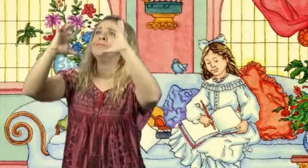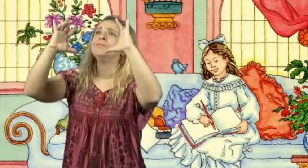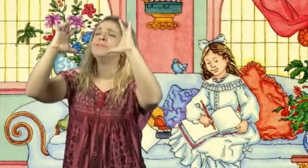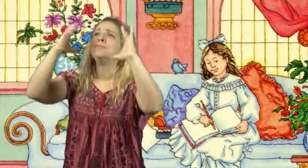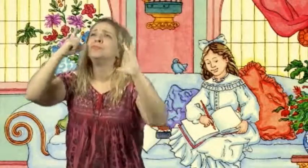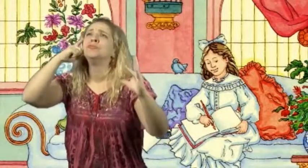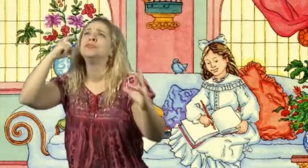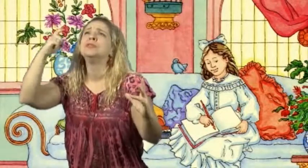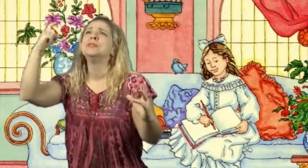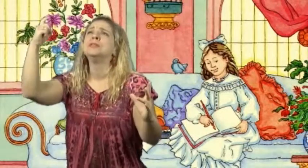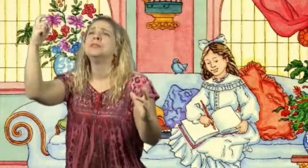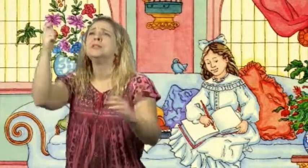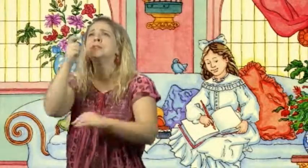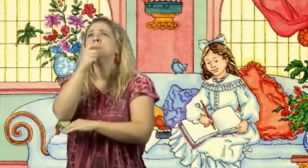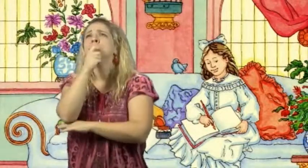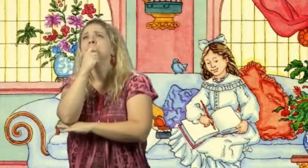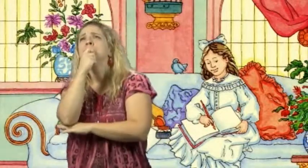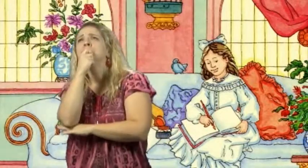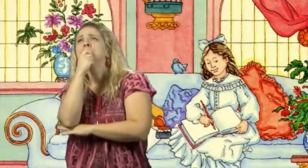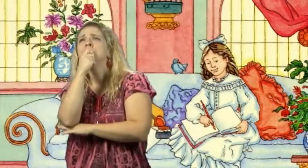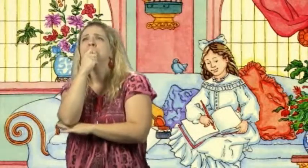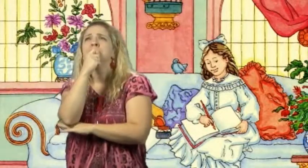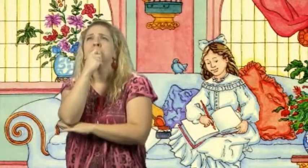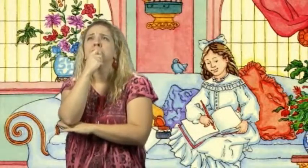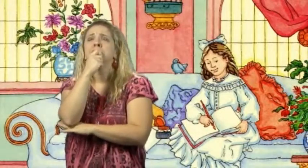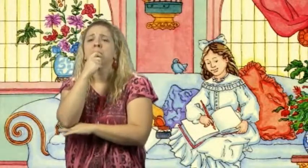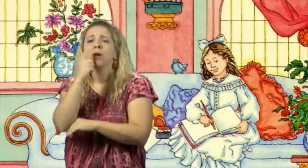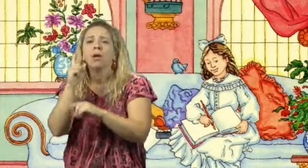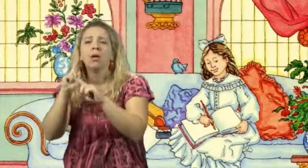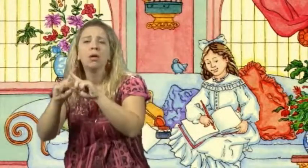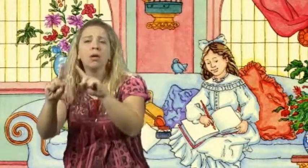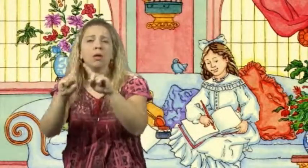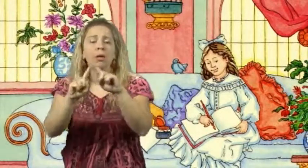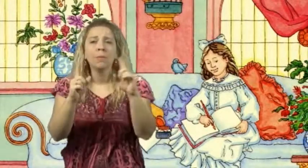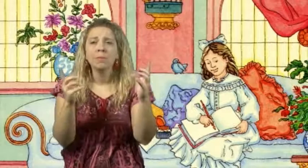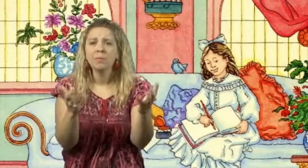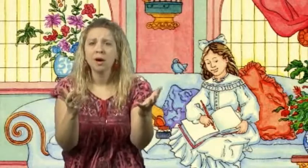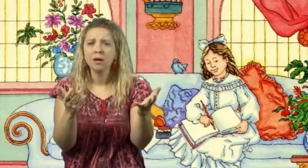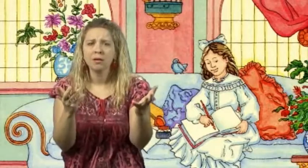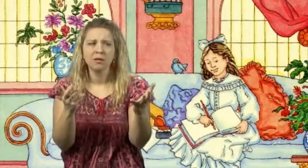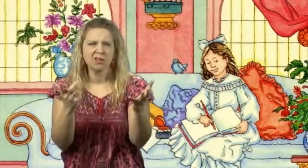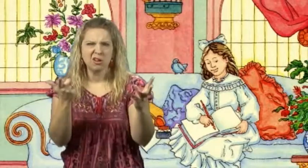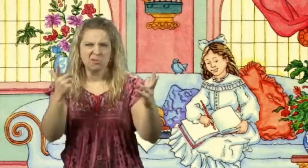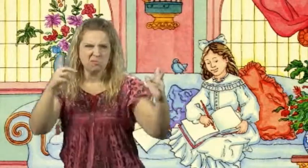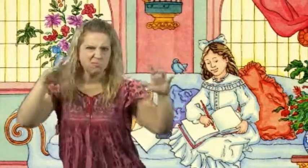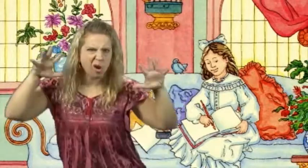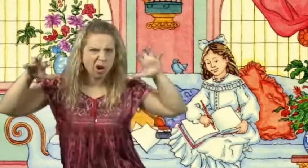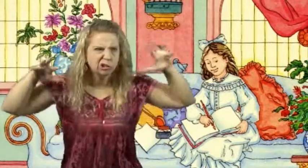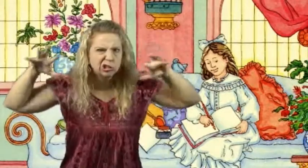She daydreamed a lot and sometimes thought of herself as a monster or a brave heroine.